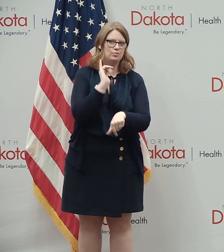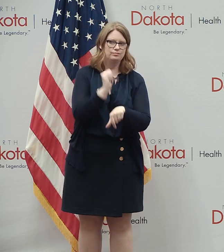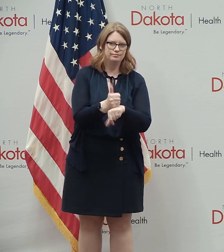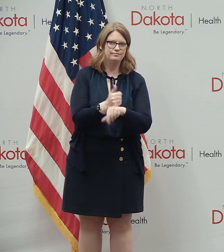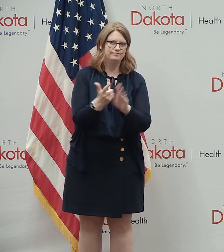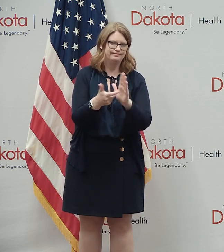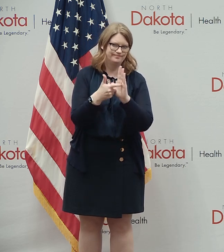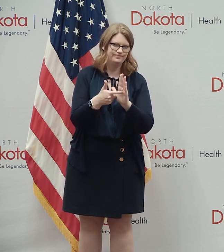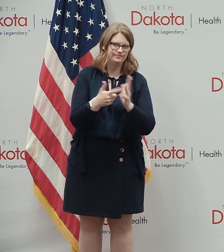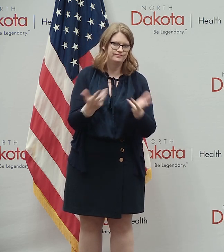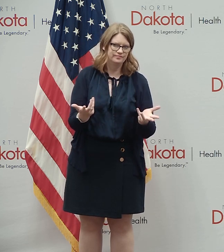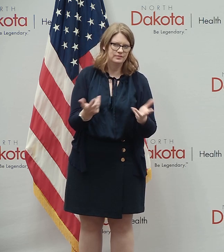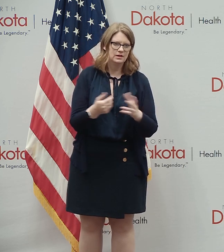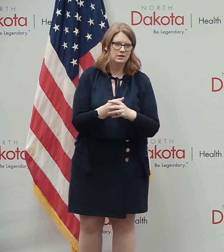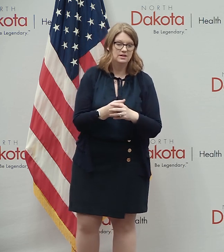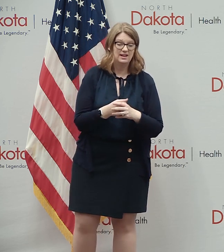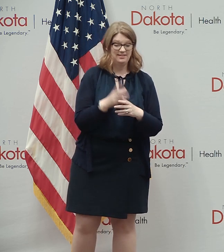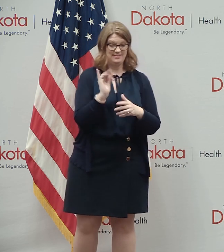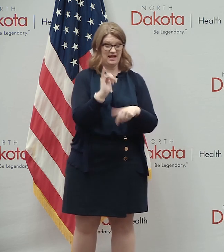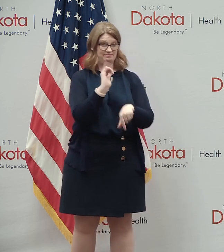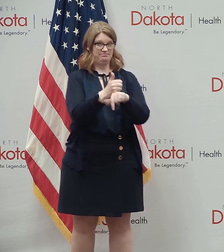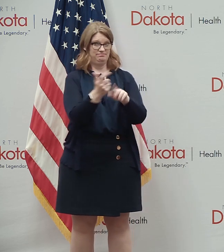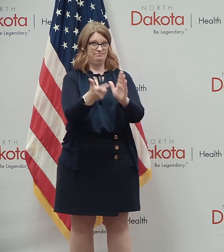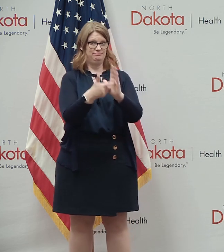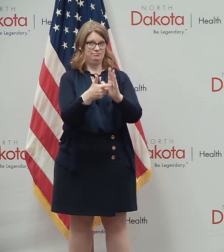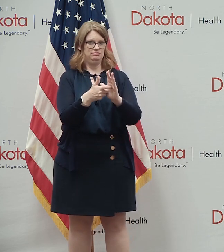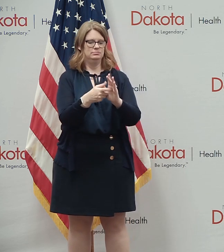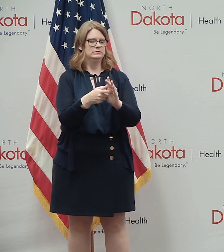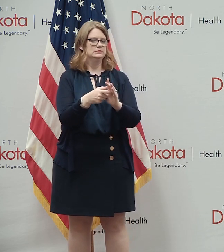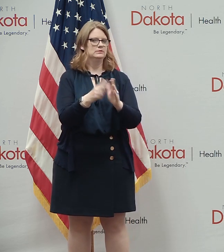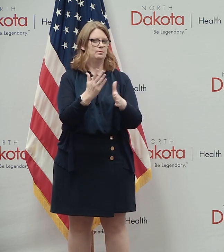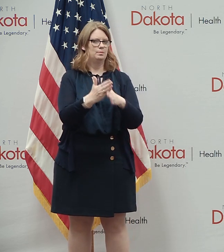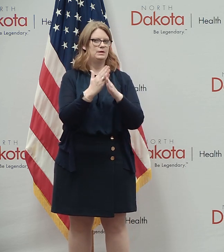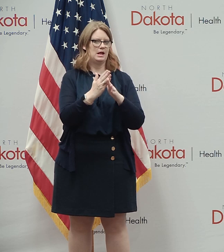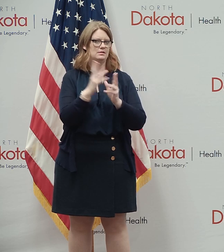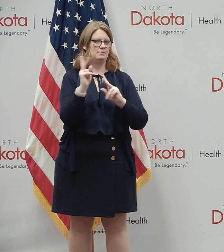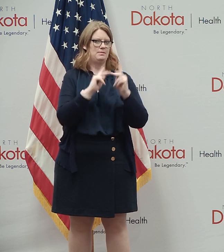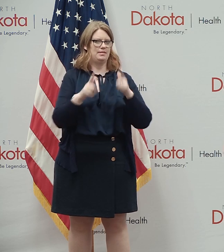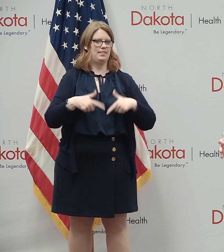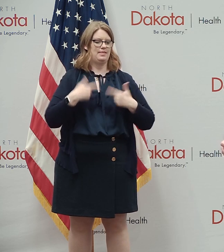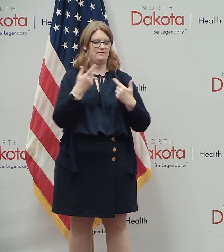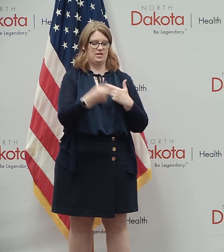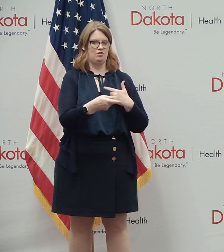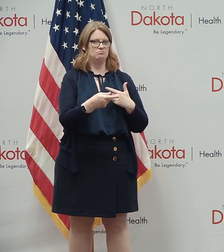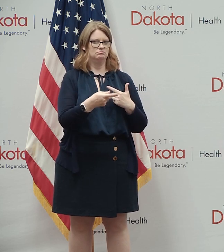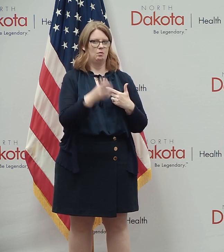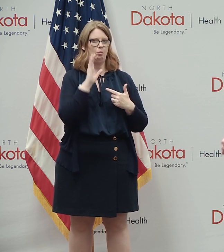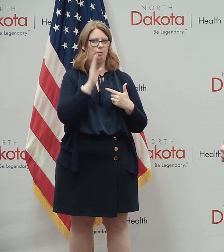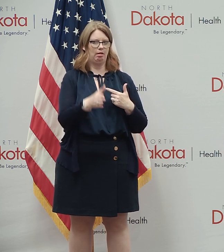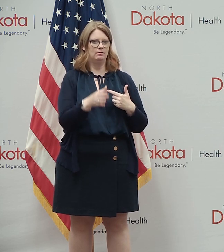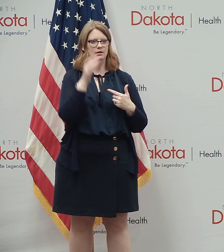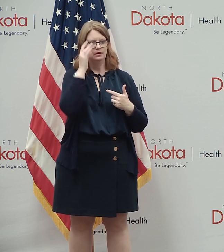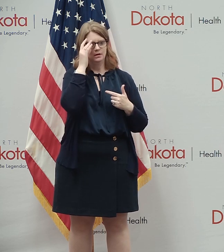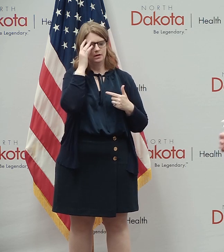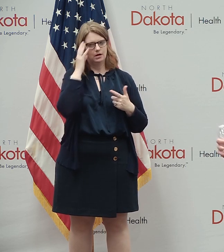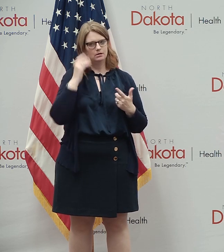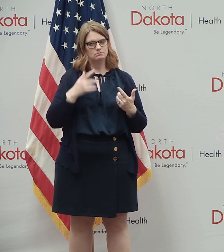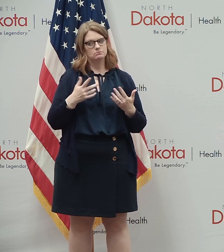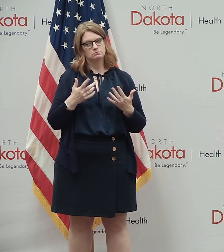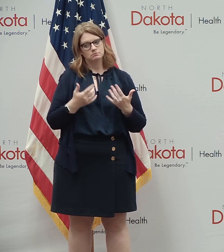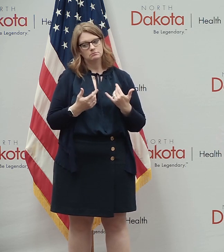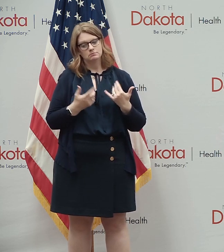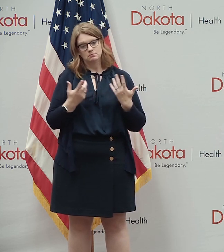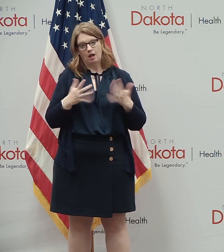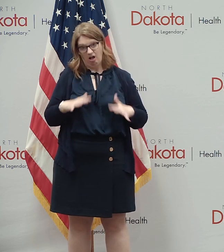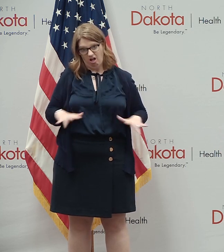that that criteria is going to help us protect those residents in those facilities who today, largely